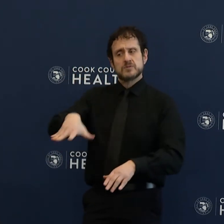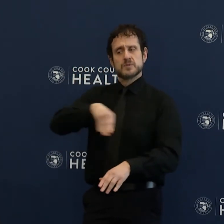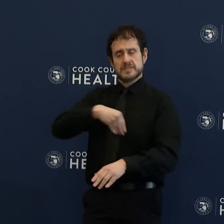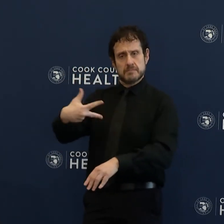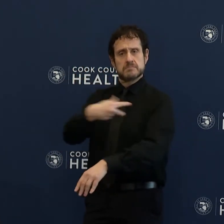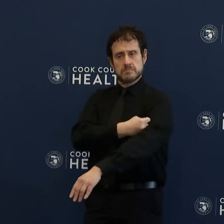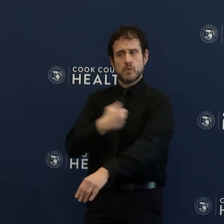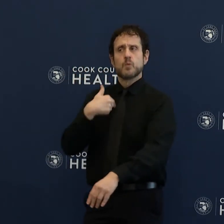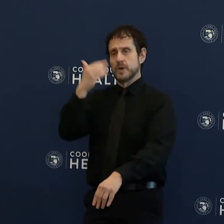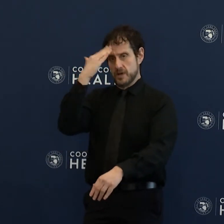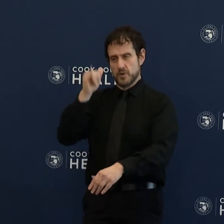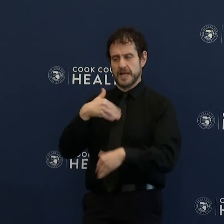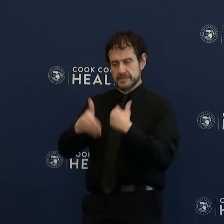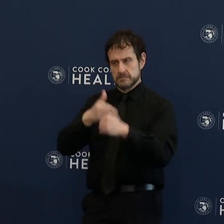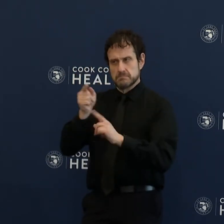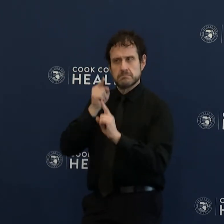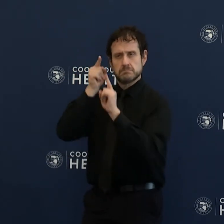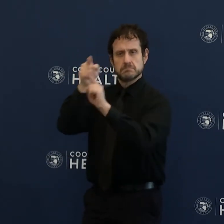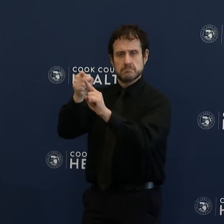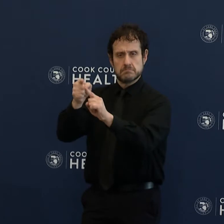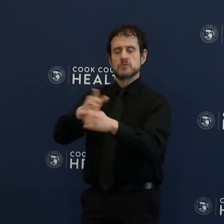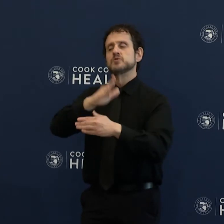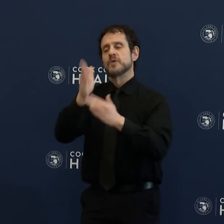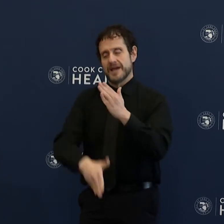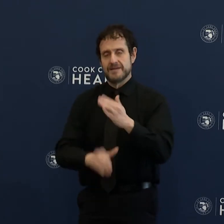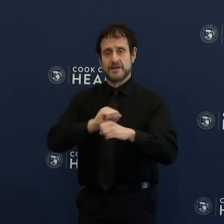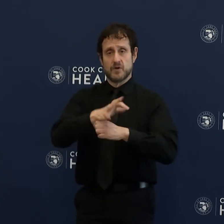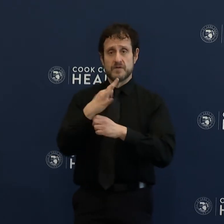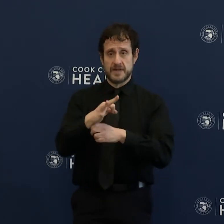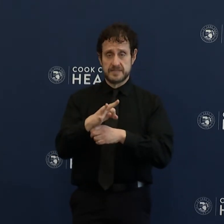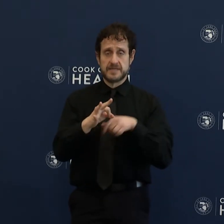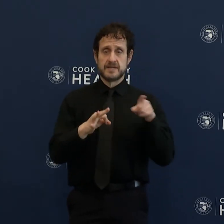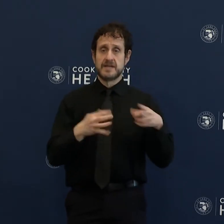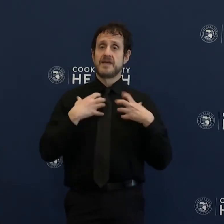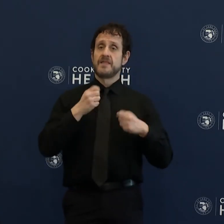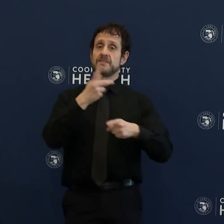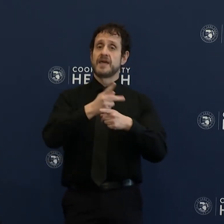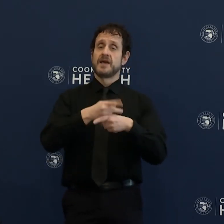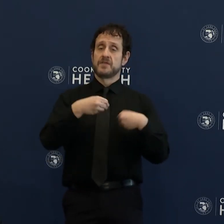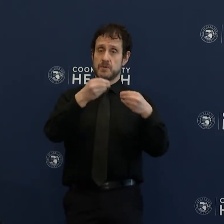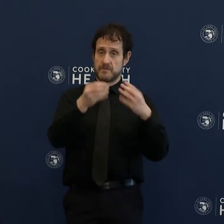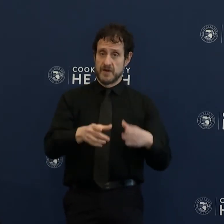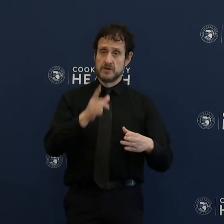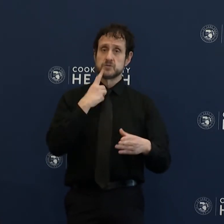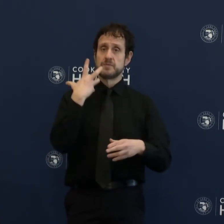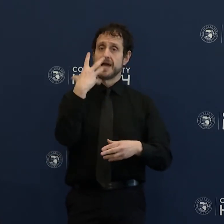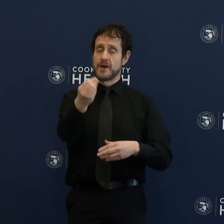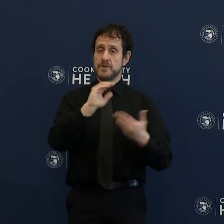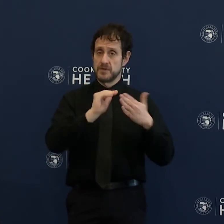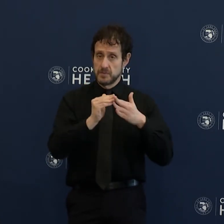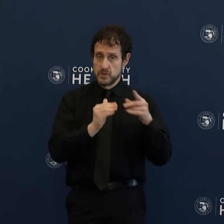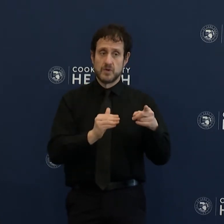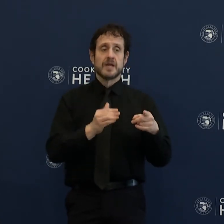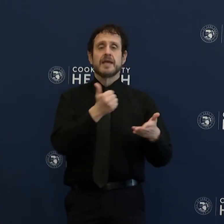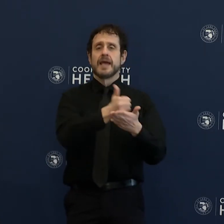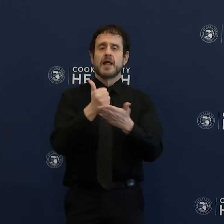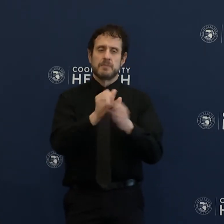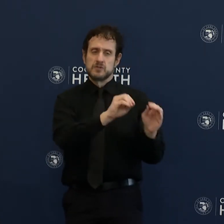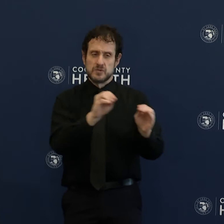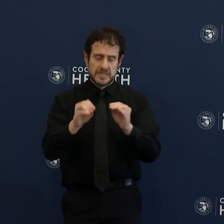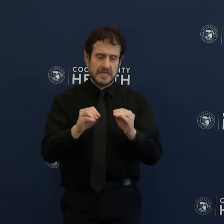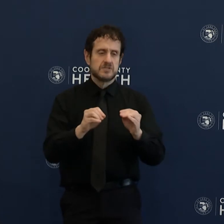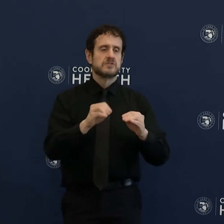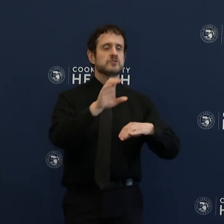COVID-19. Our ambassadors will not only be our healthcare providers, will also be in the communities where we live with church and employees and